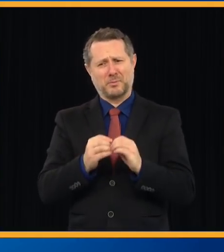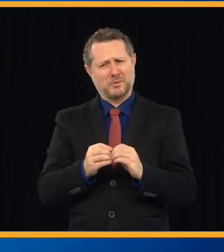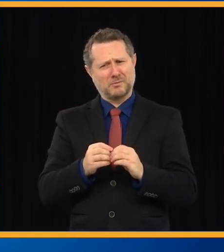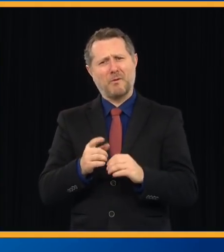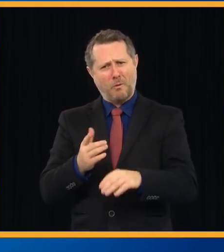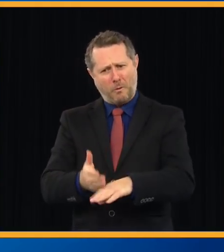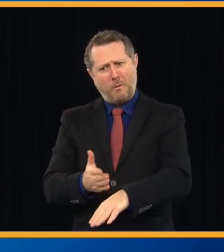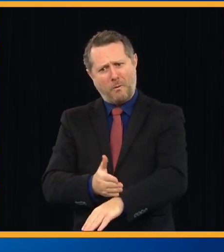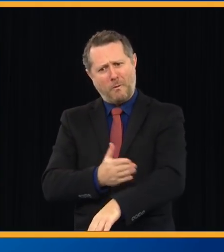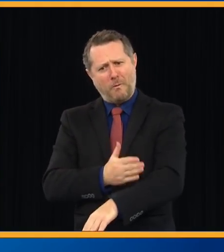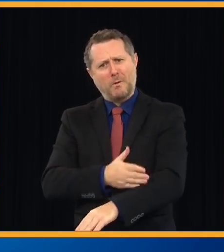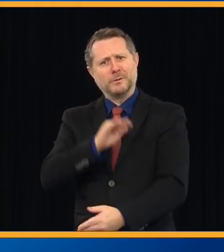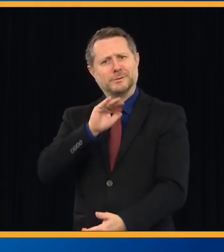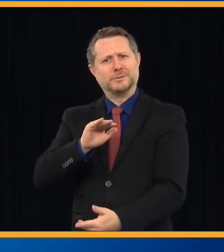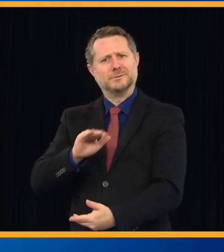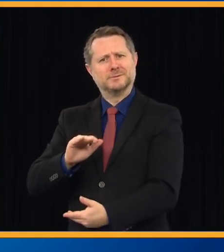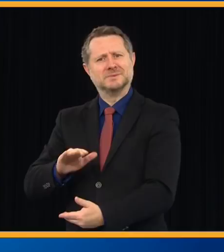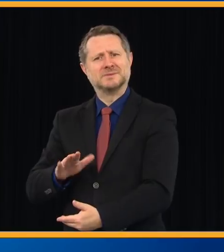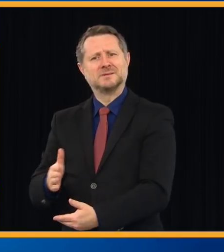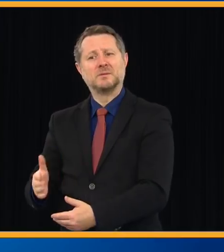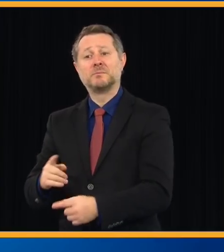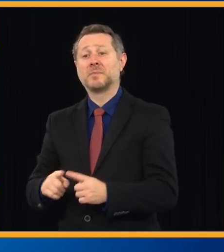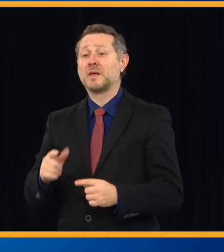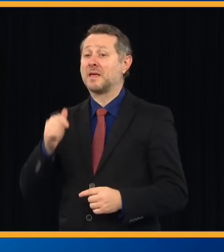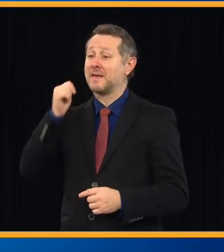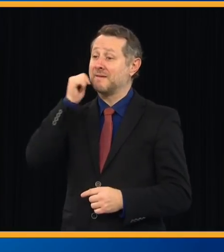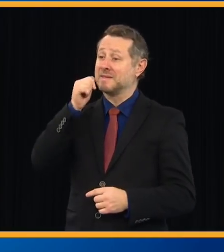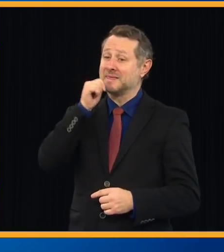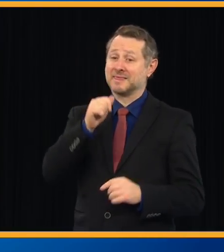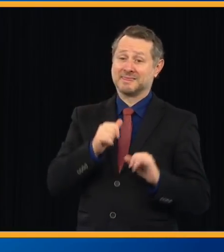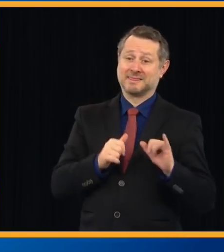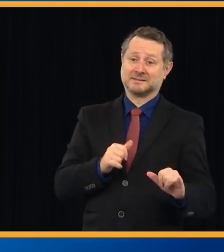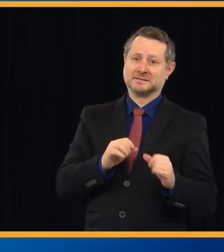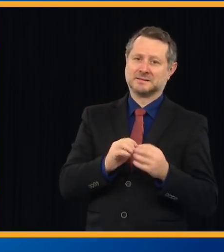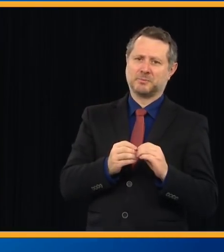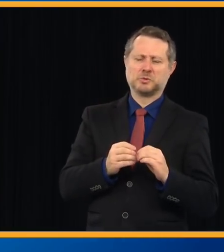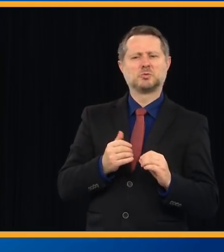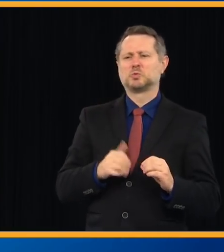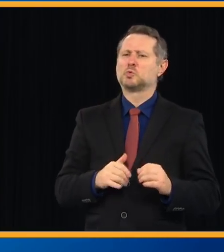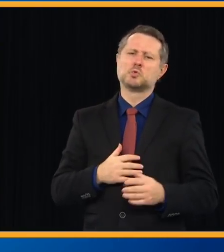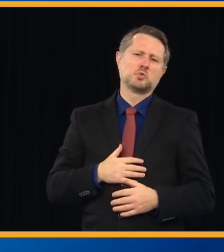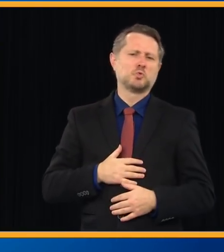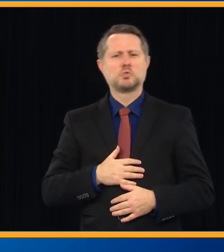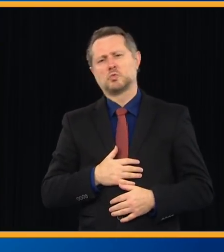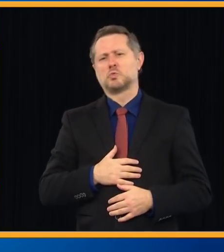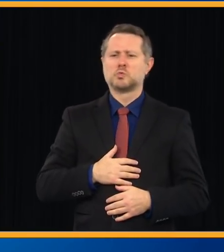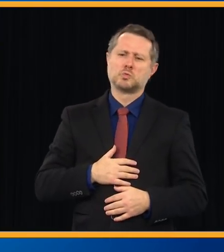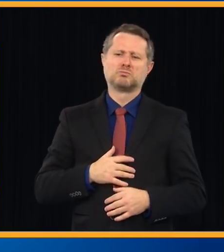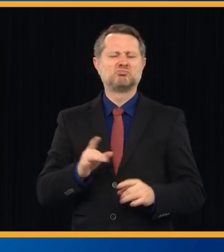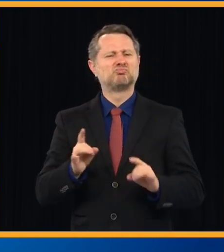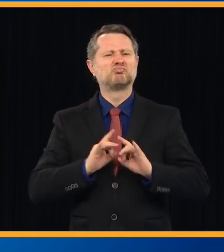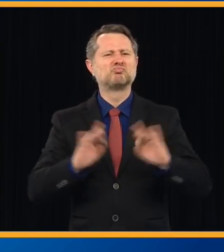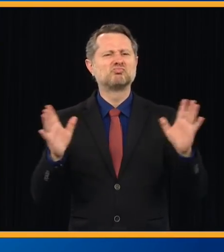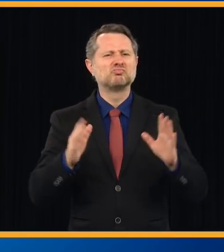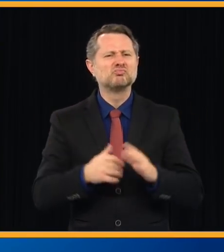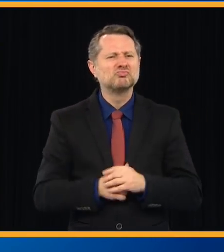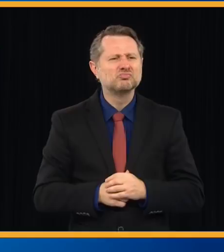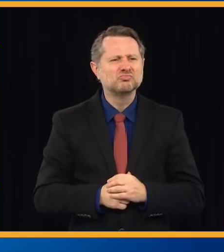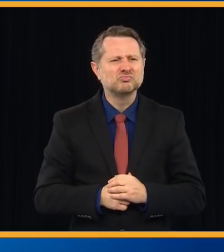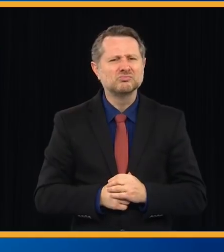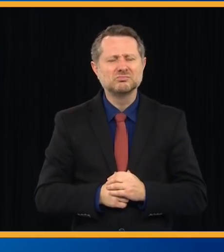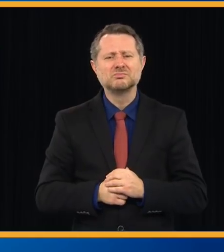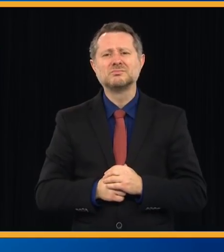news, for me, every day, this number just wipes that all away.